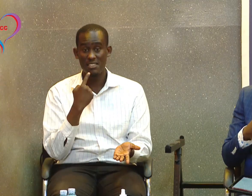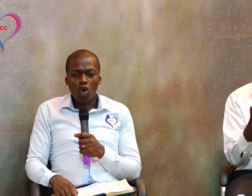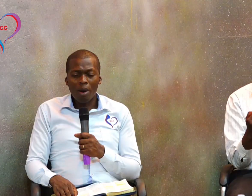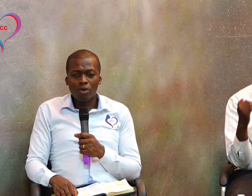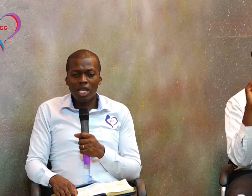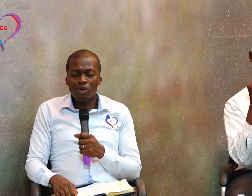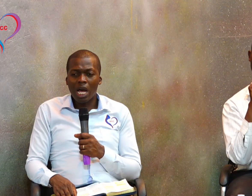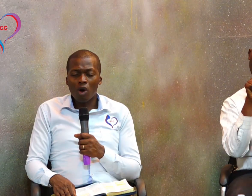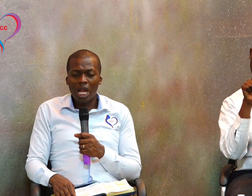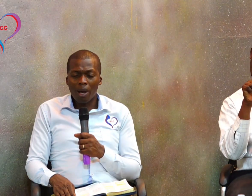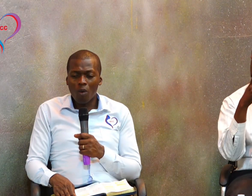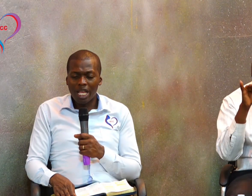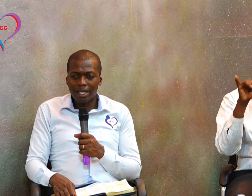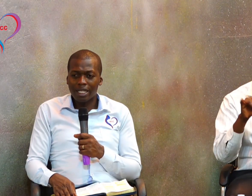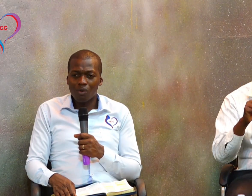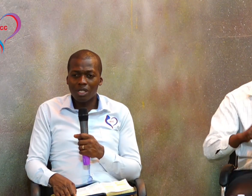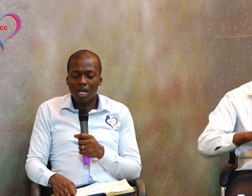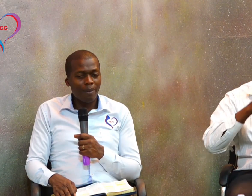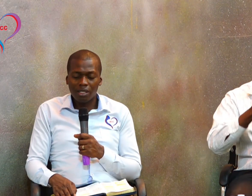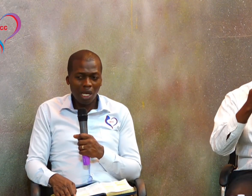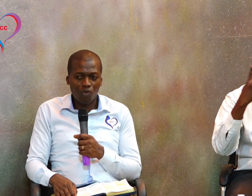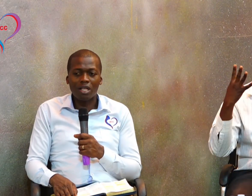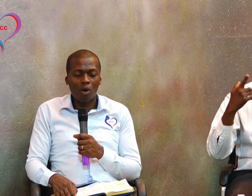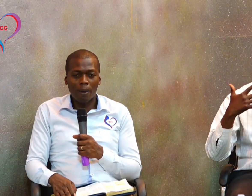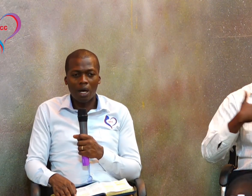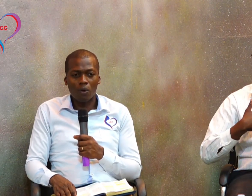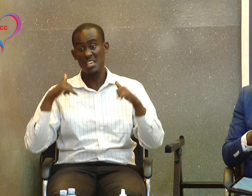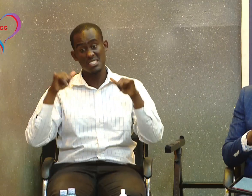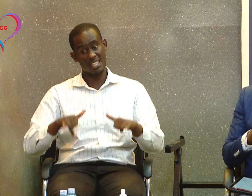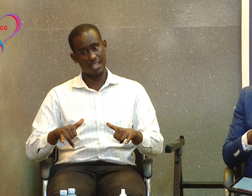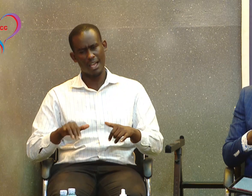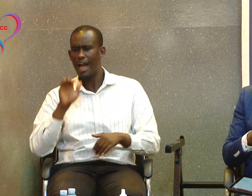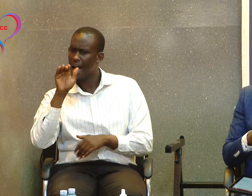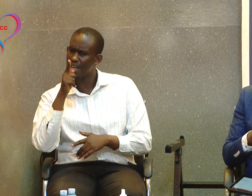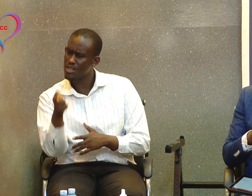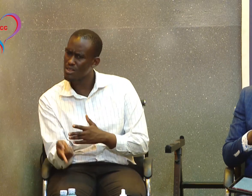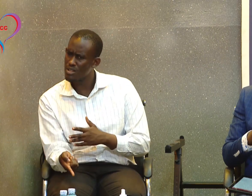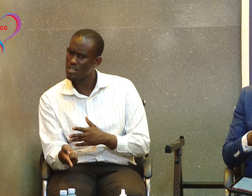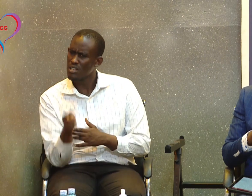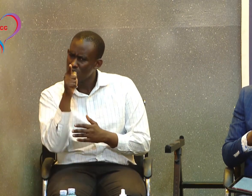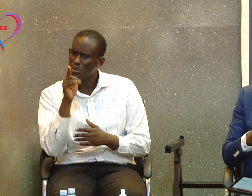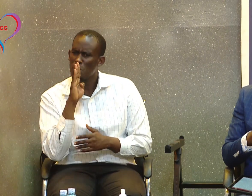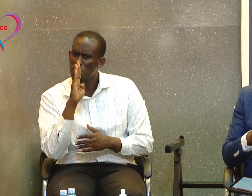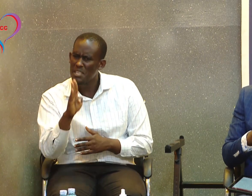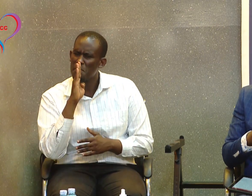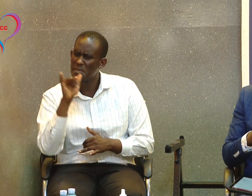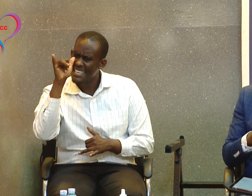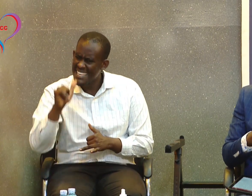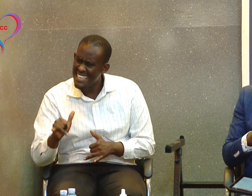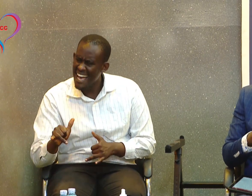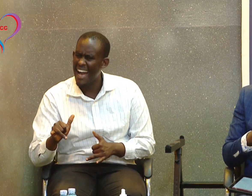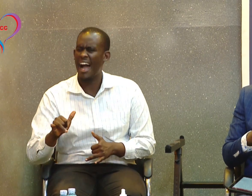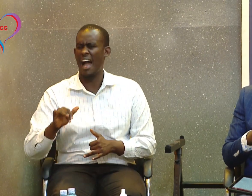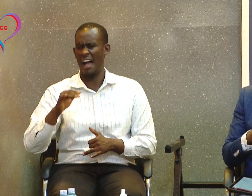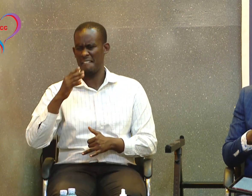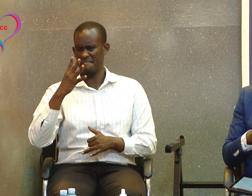die. And you ask them, how are you going to be here in the next